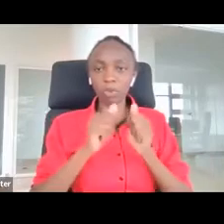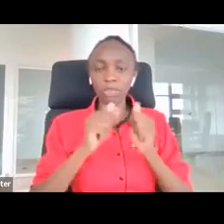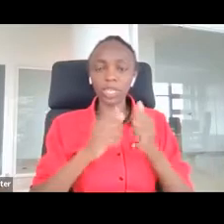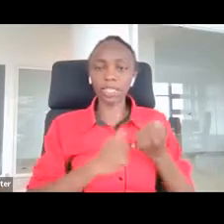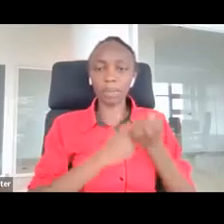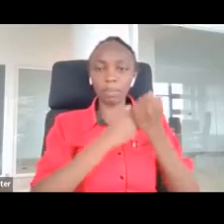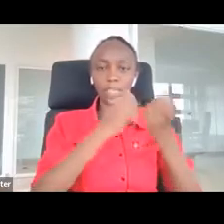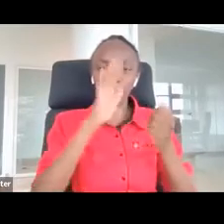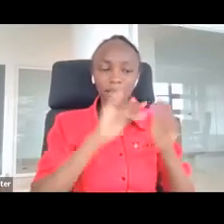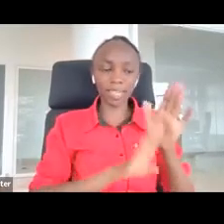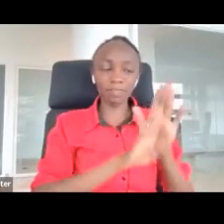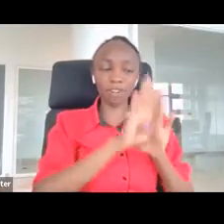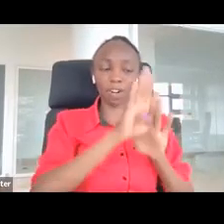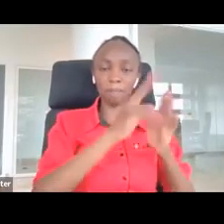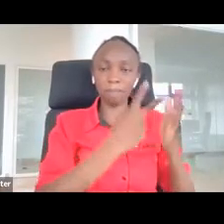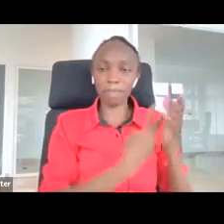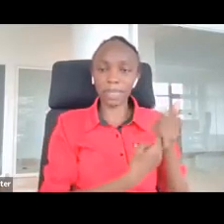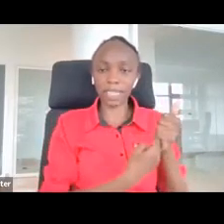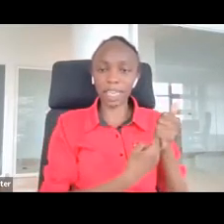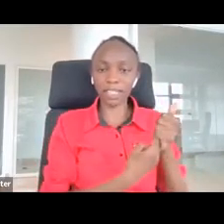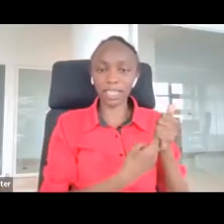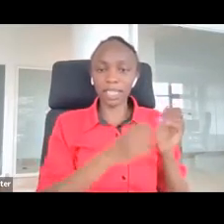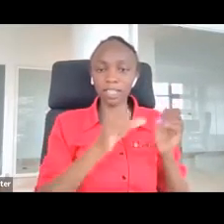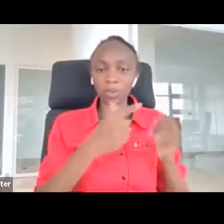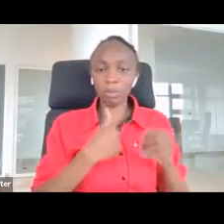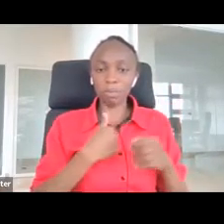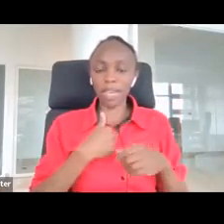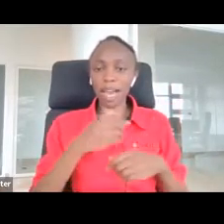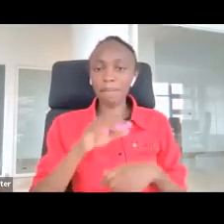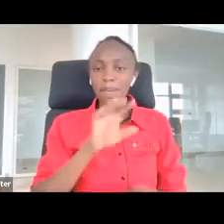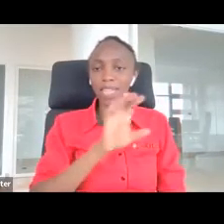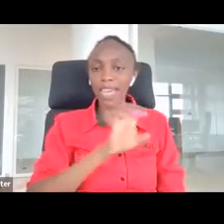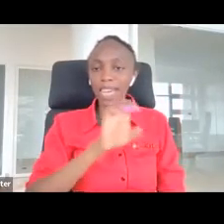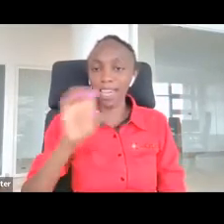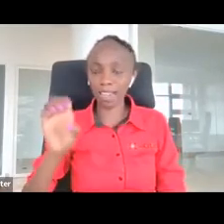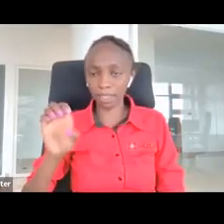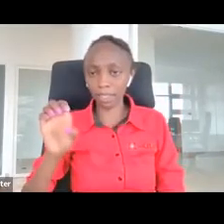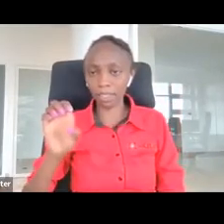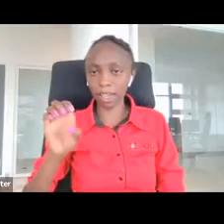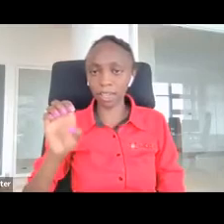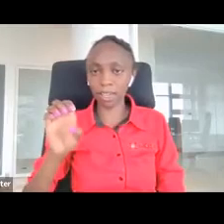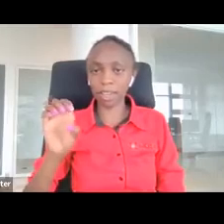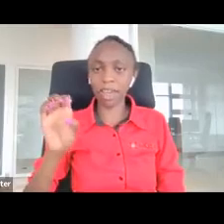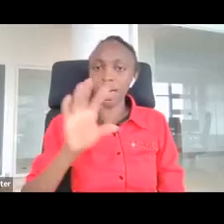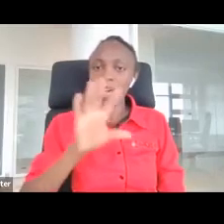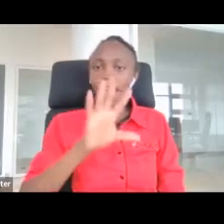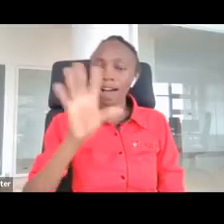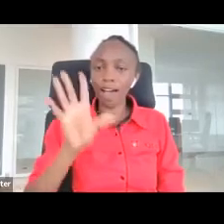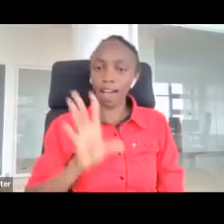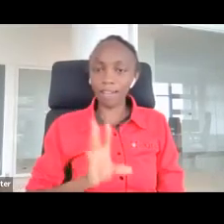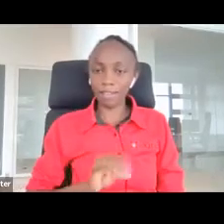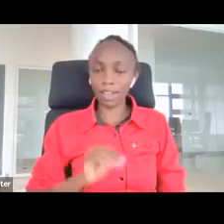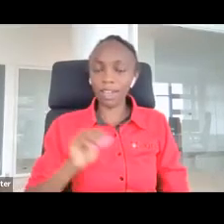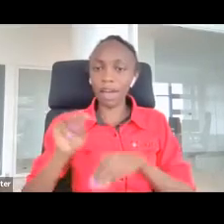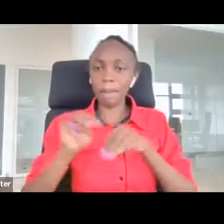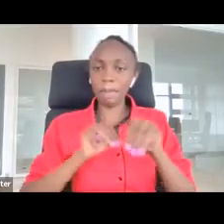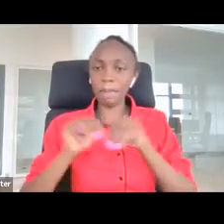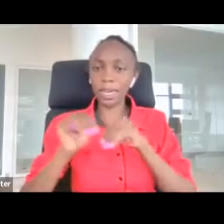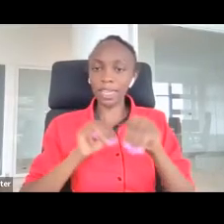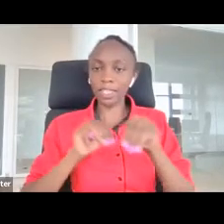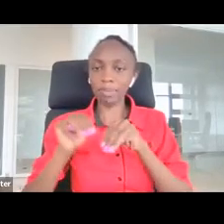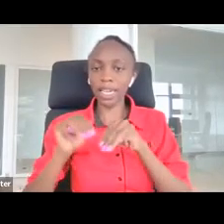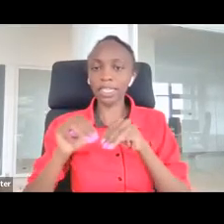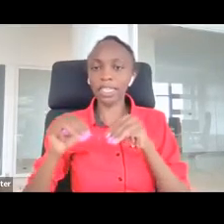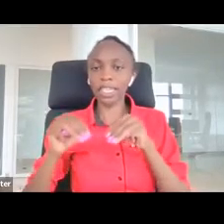partners. I'm in the Eastern Africa Management Institute in